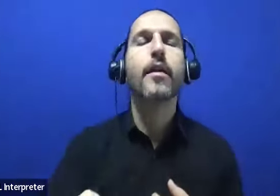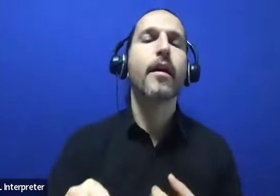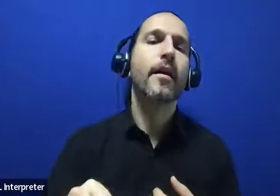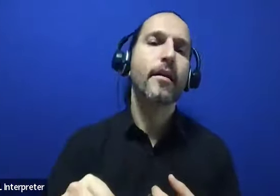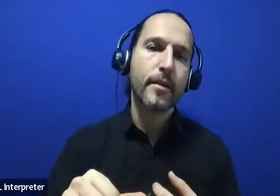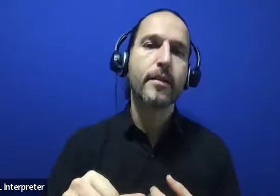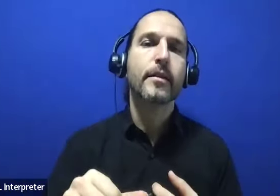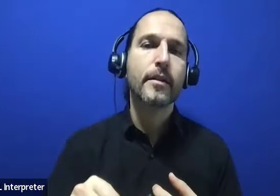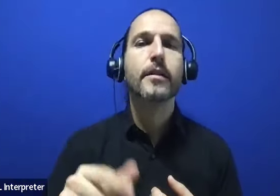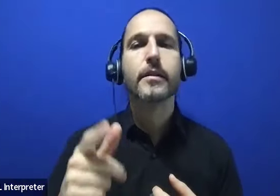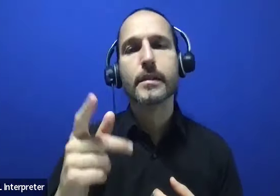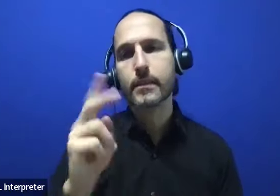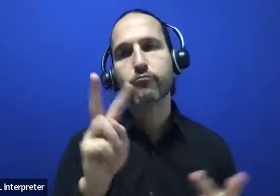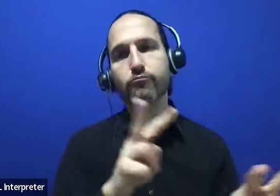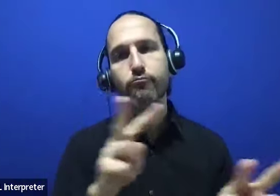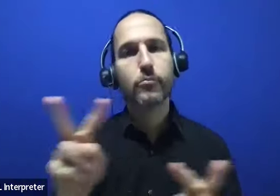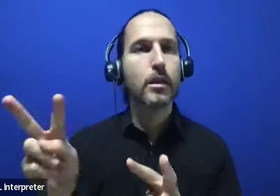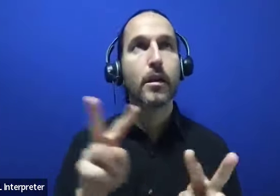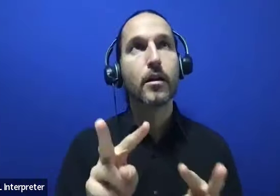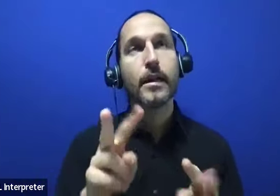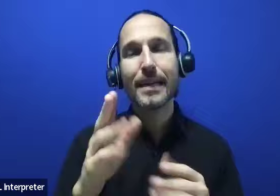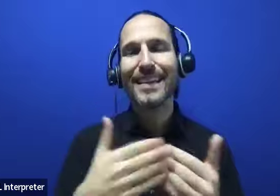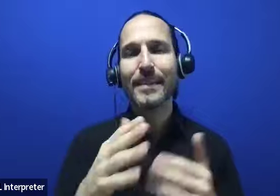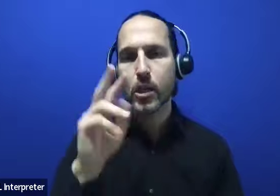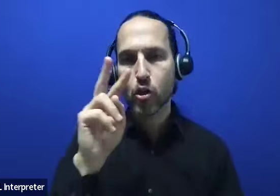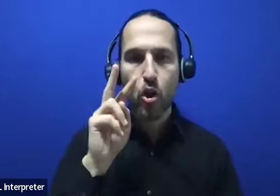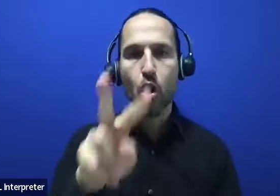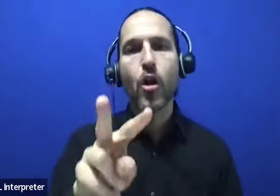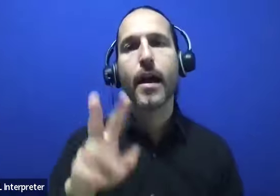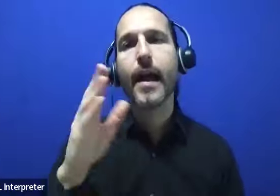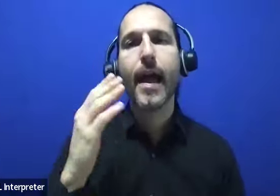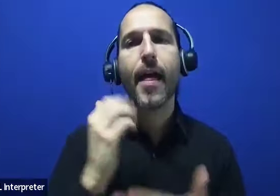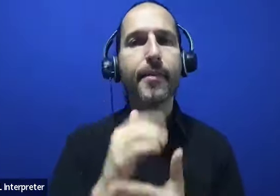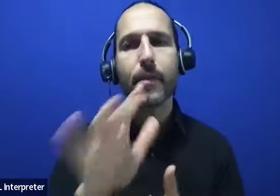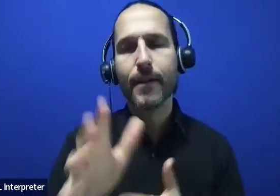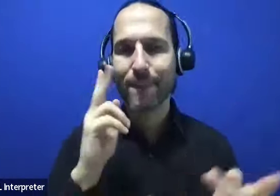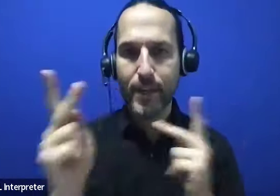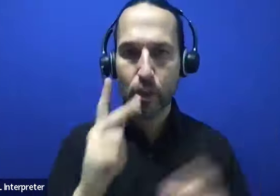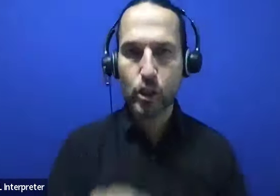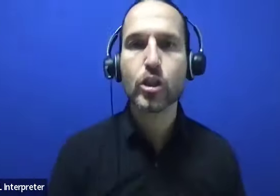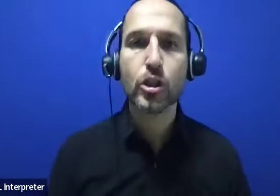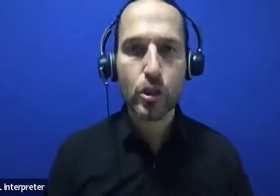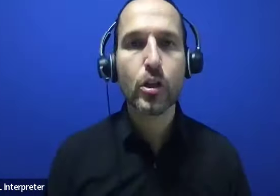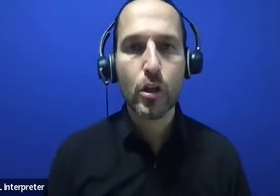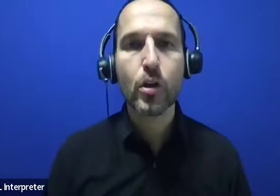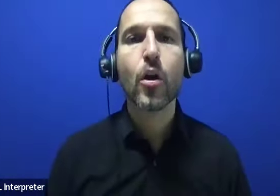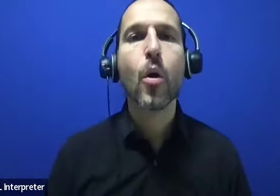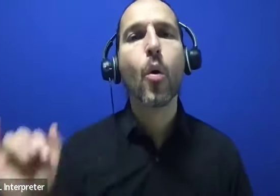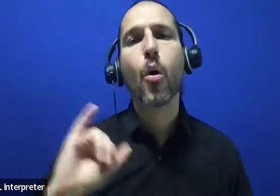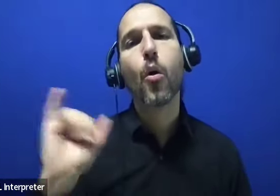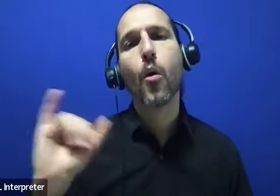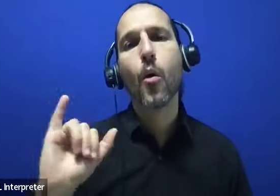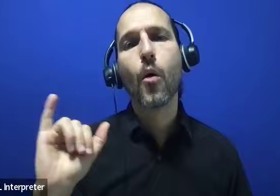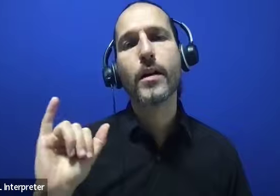field, because he's upside down, he's looking straight ahead. So it really helps with his vision. He's also